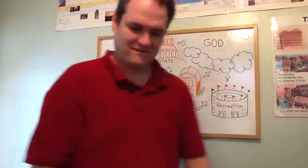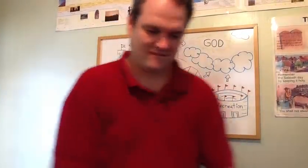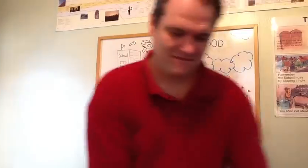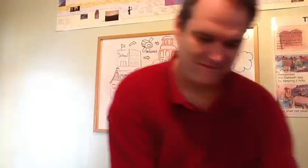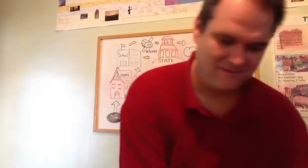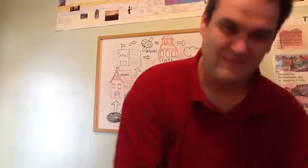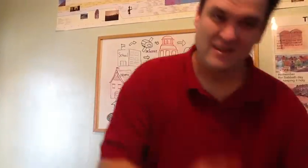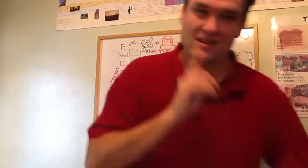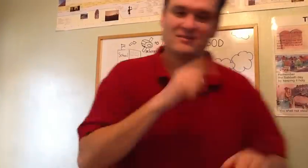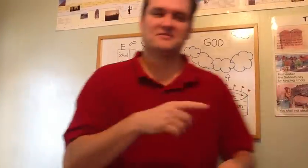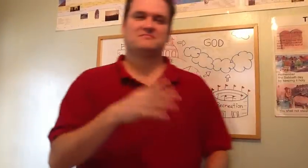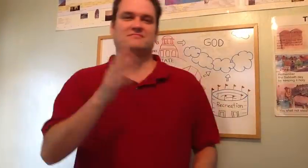enjoy him forever.